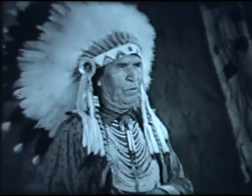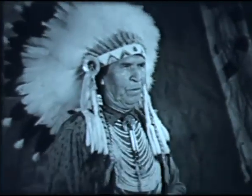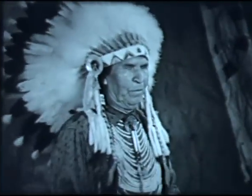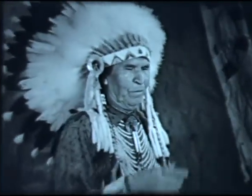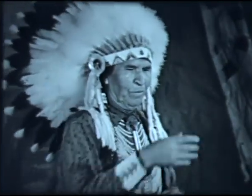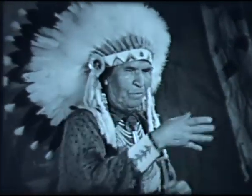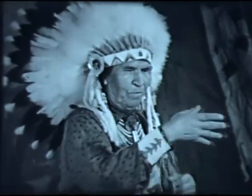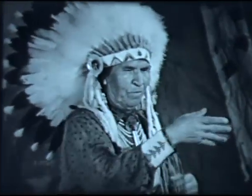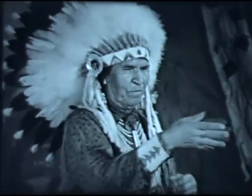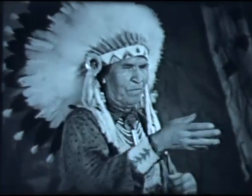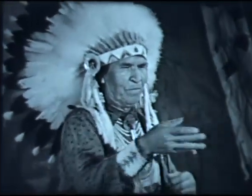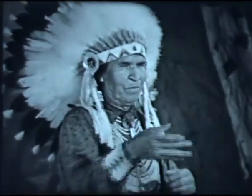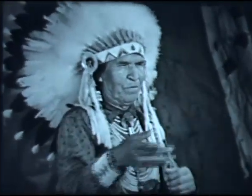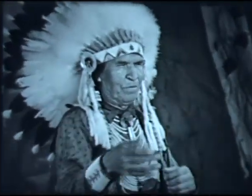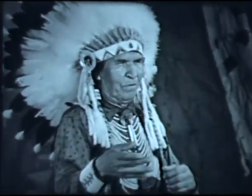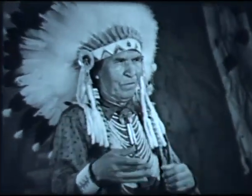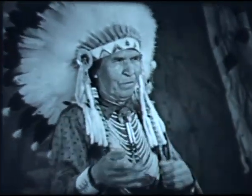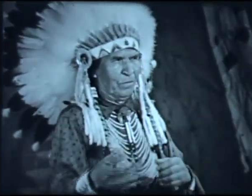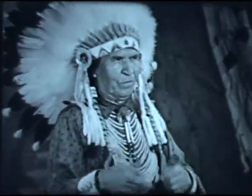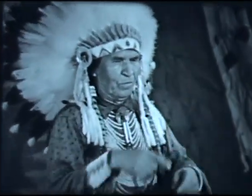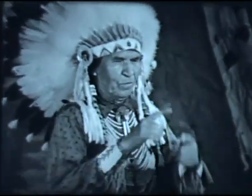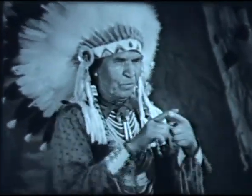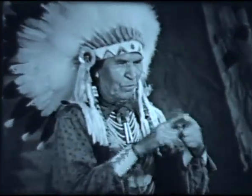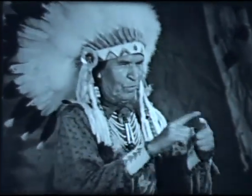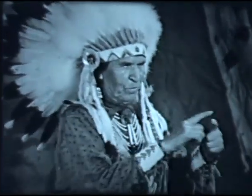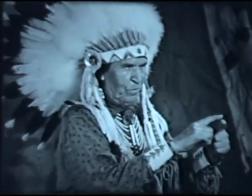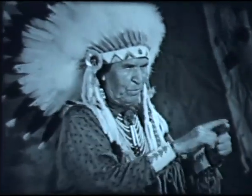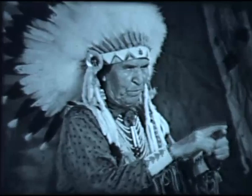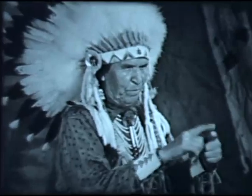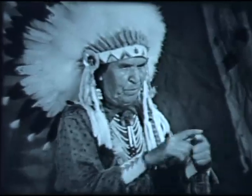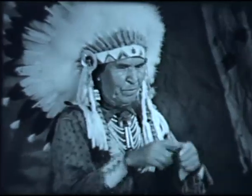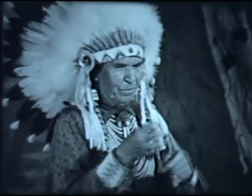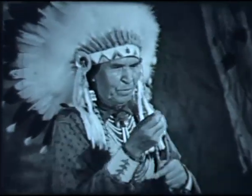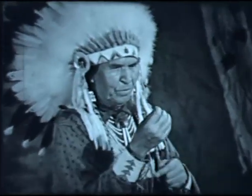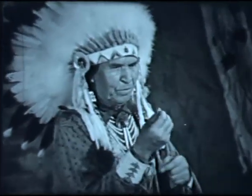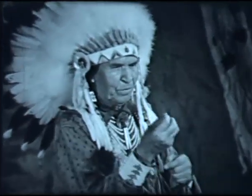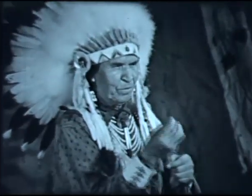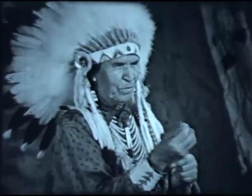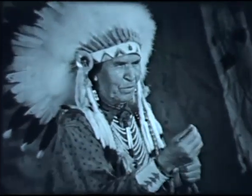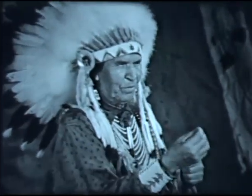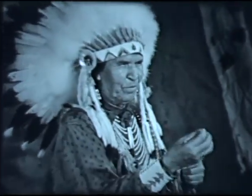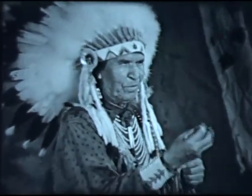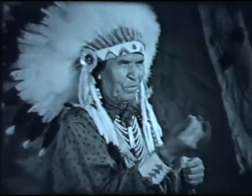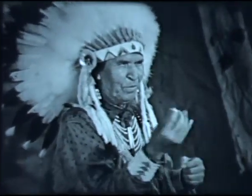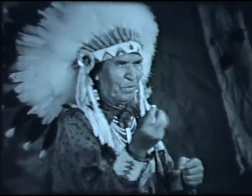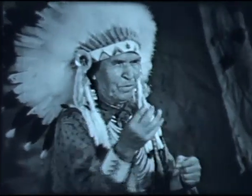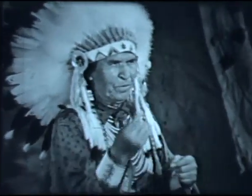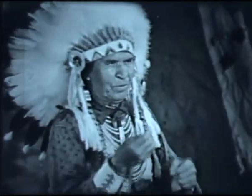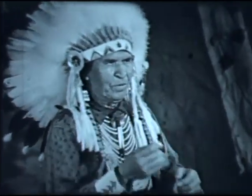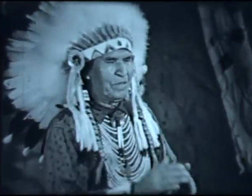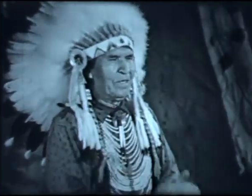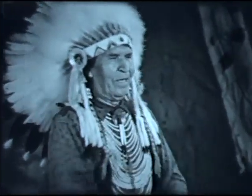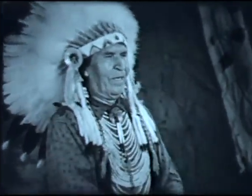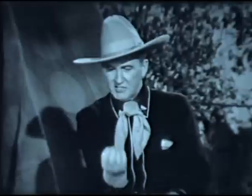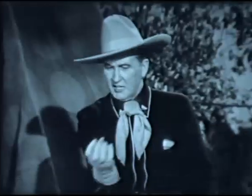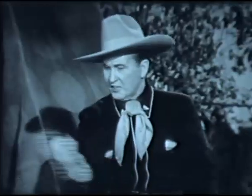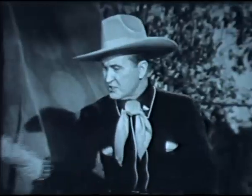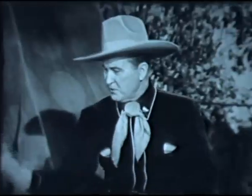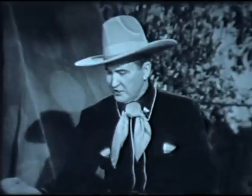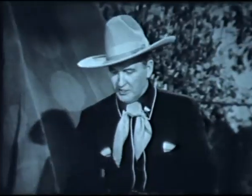the box, scattered out the stars, until all over the floor were these stars sparkling